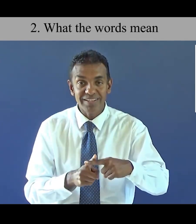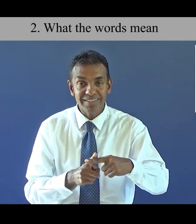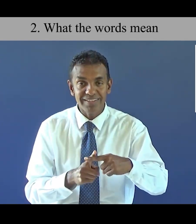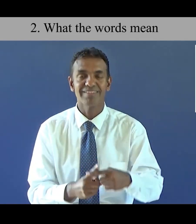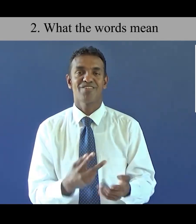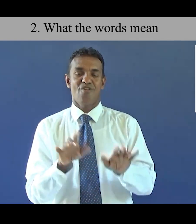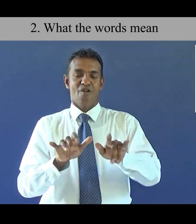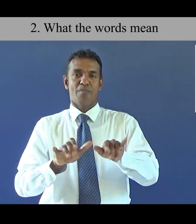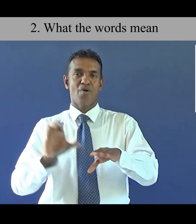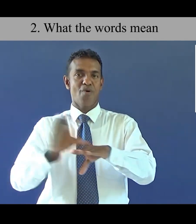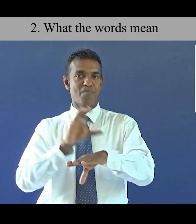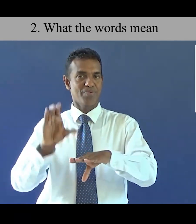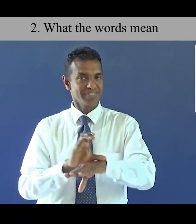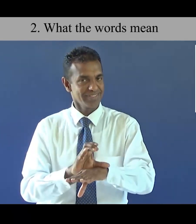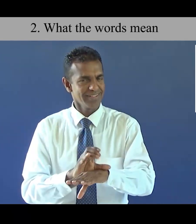or braille.